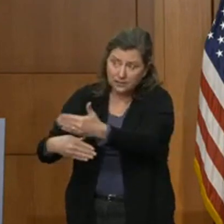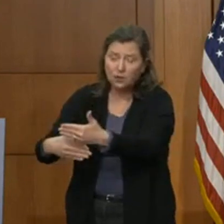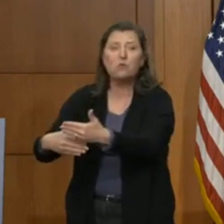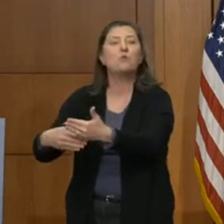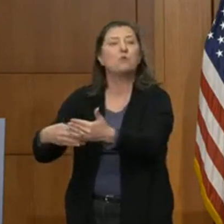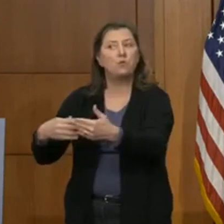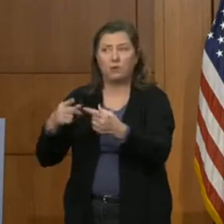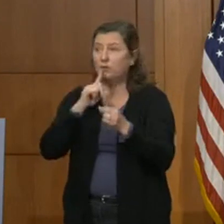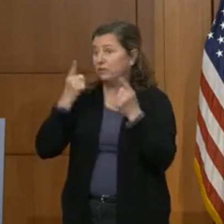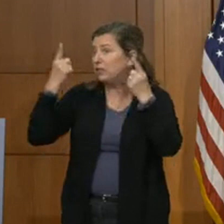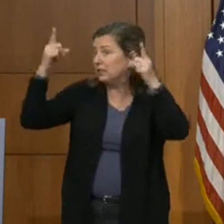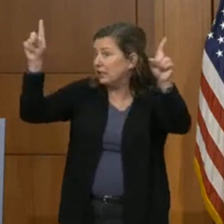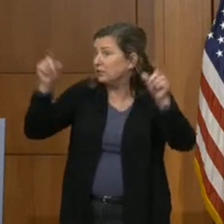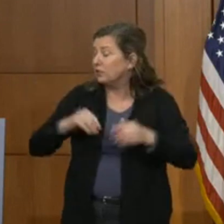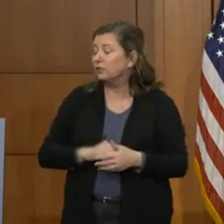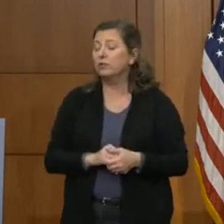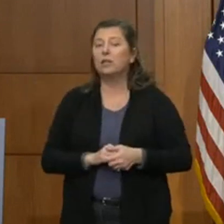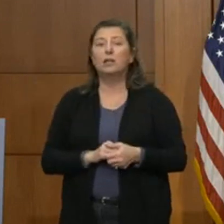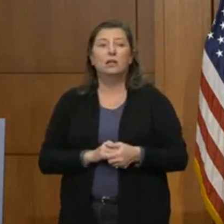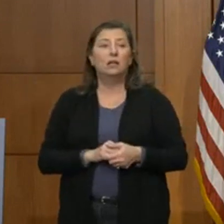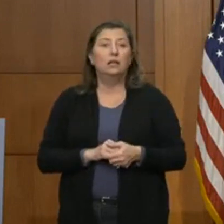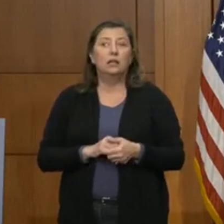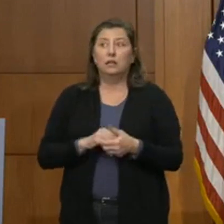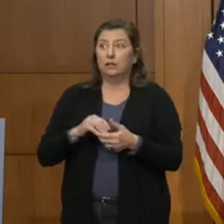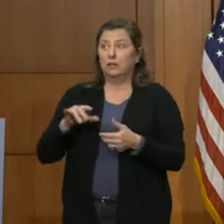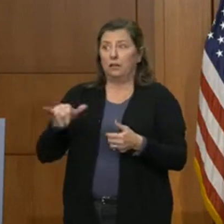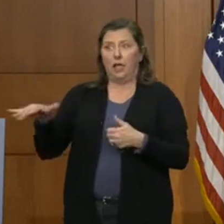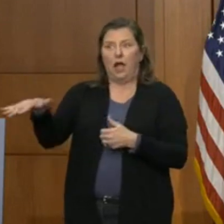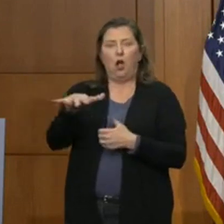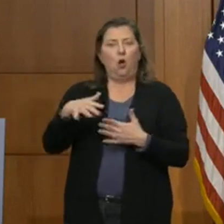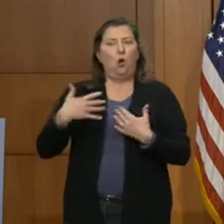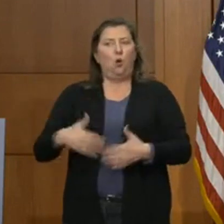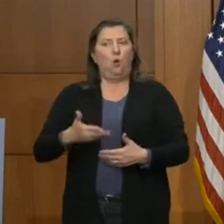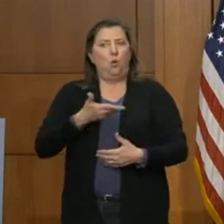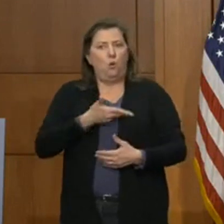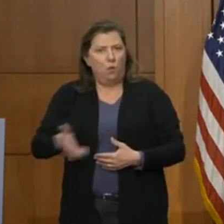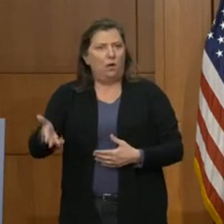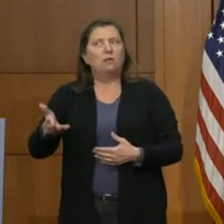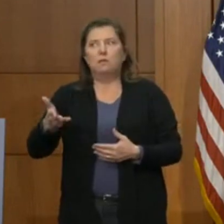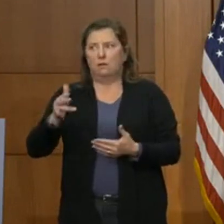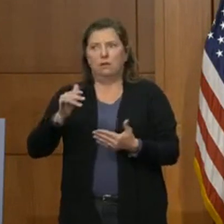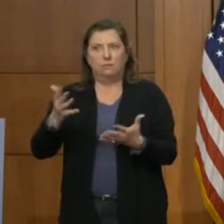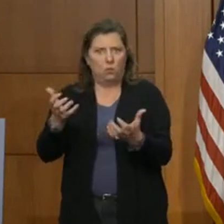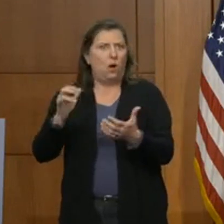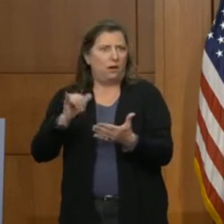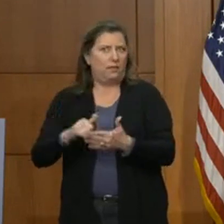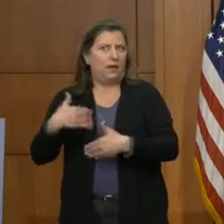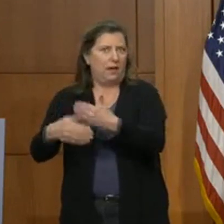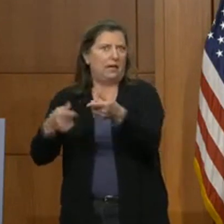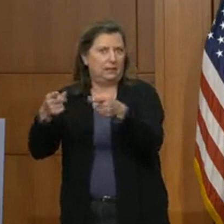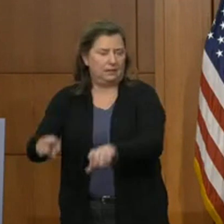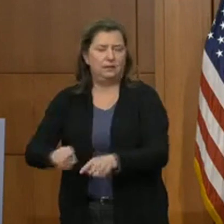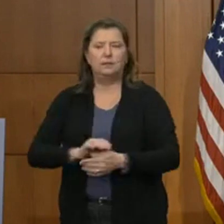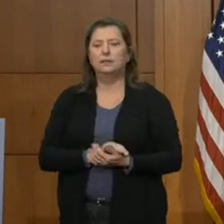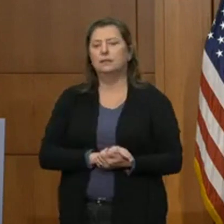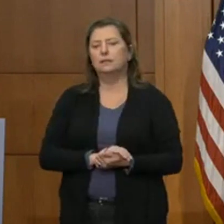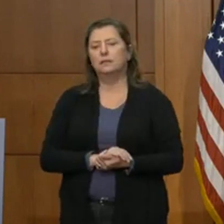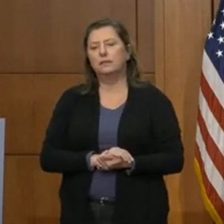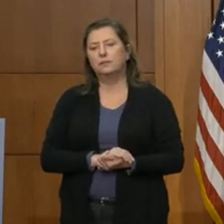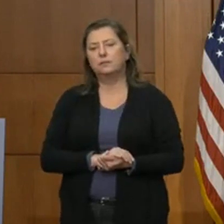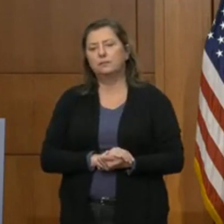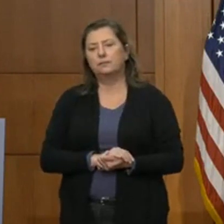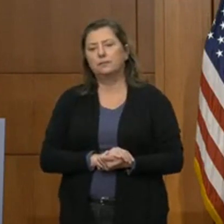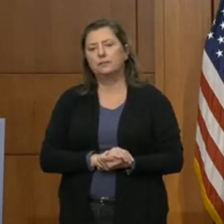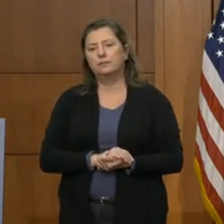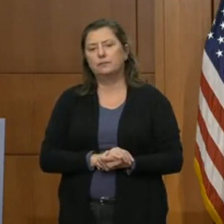very successful, and the community really welcomed that. What we would like to do is